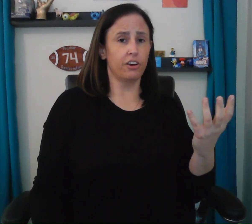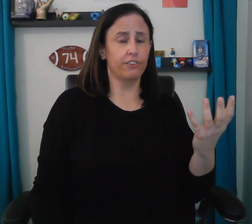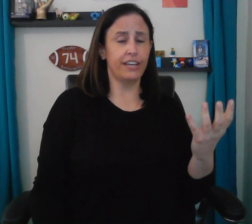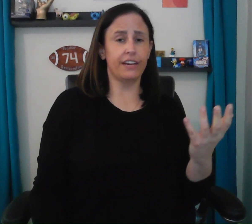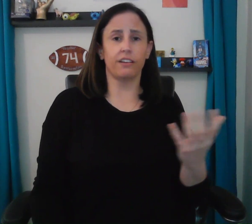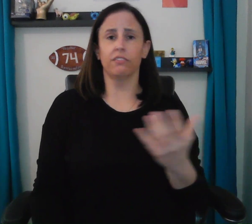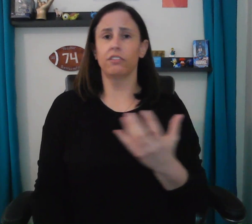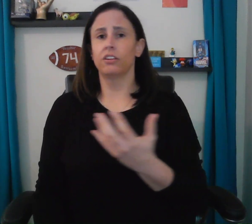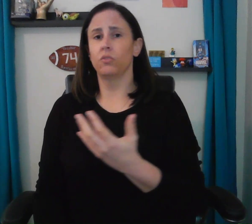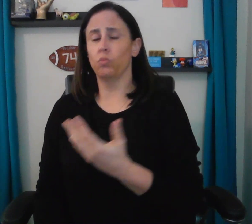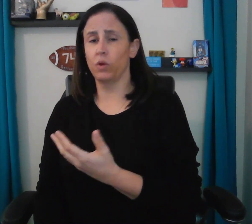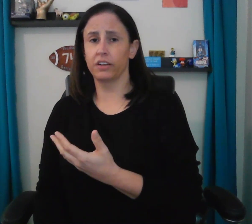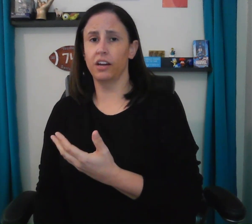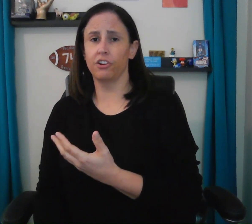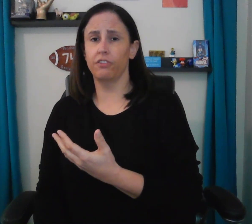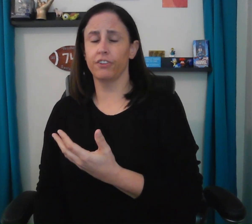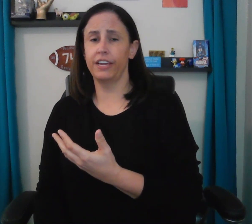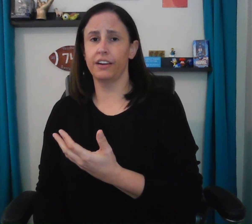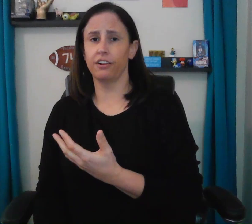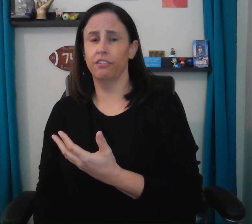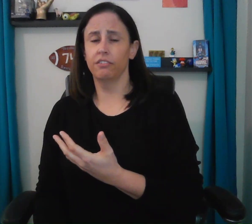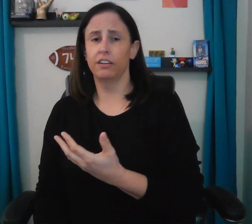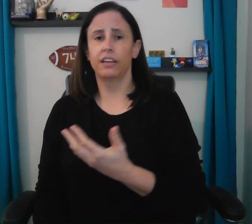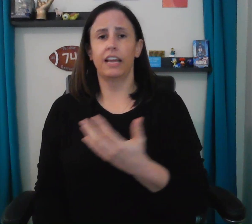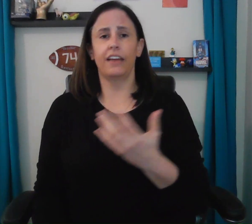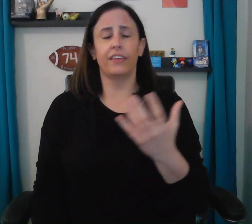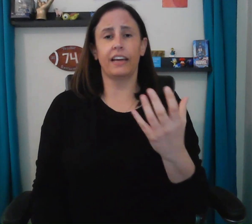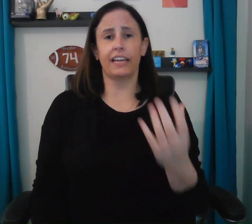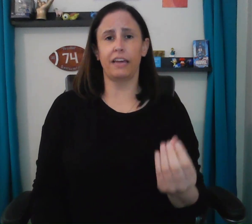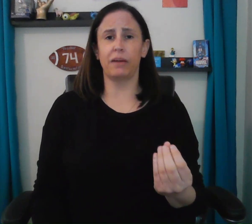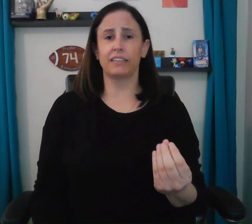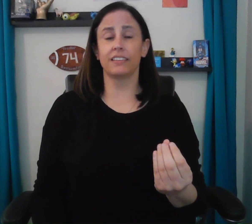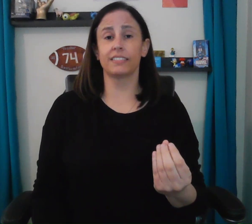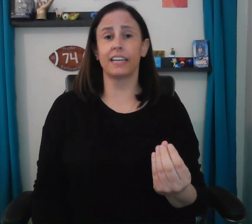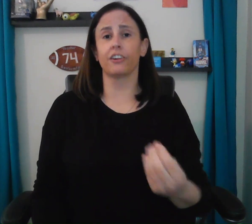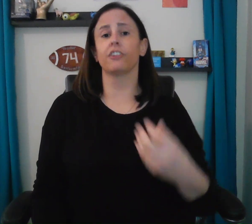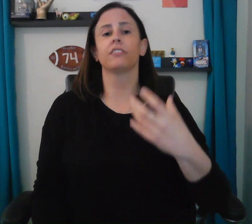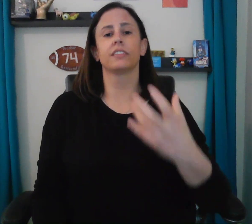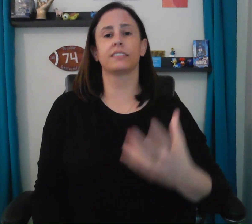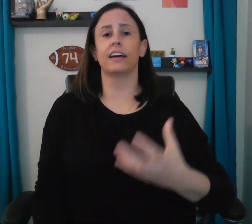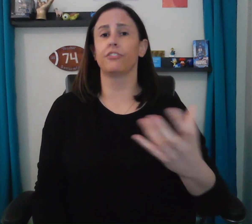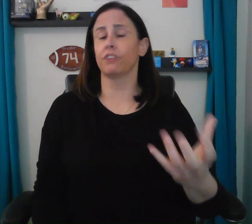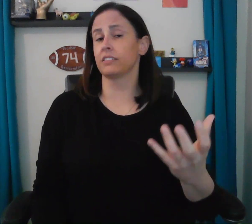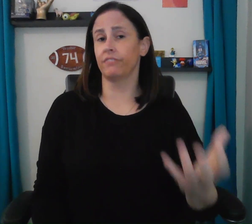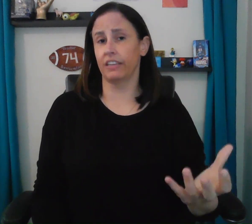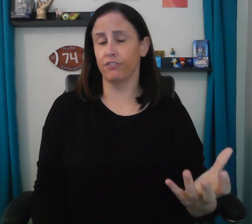over here, one color over here, and then I came back to the center to sign the rest of the